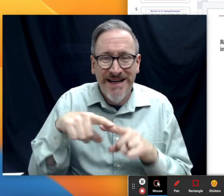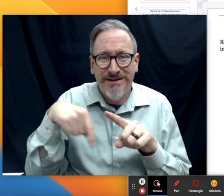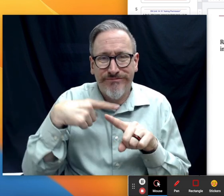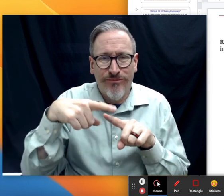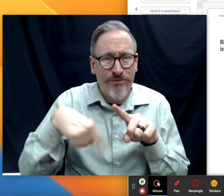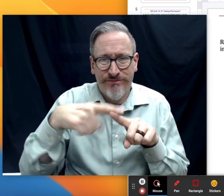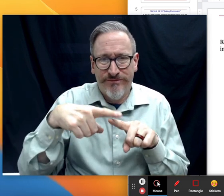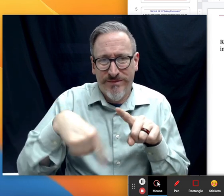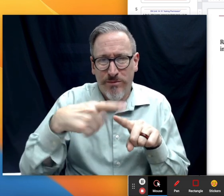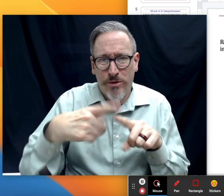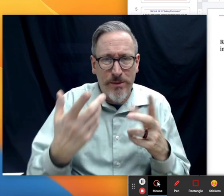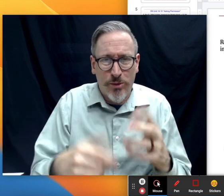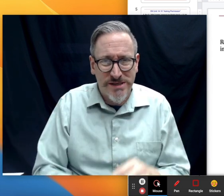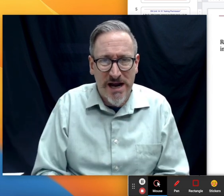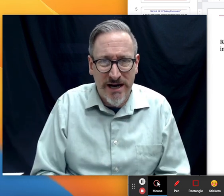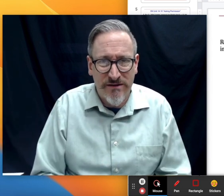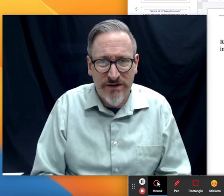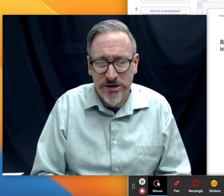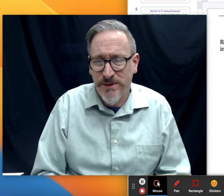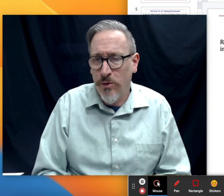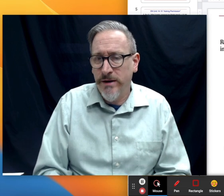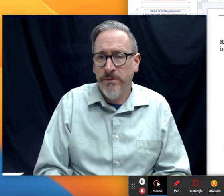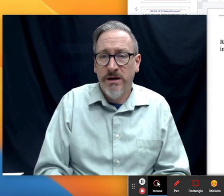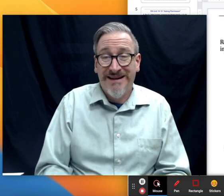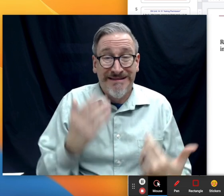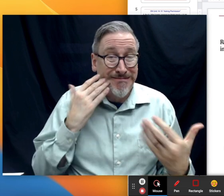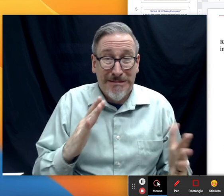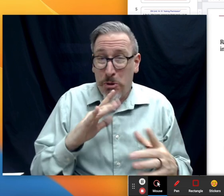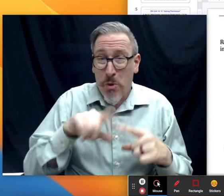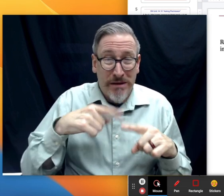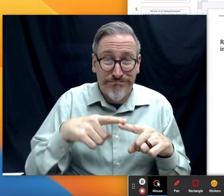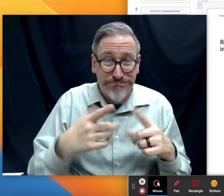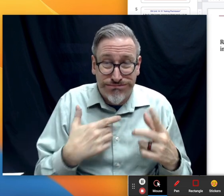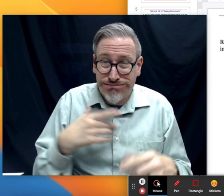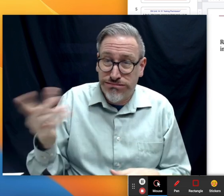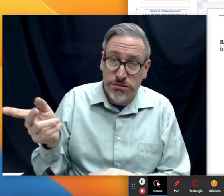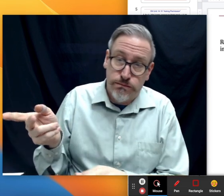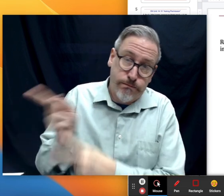I tend to more people will sign than figure spell when.